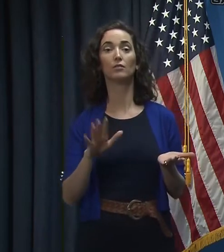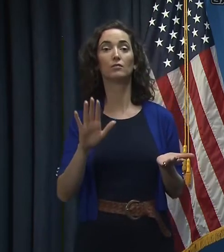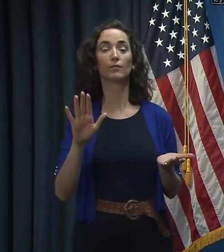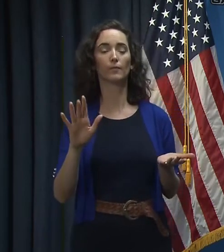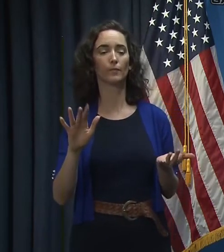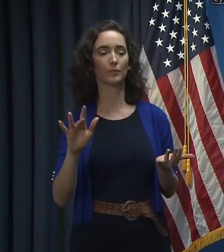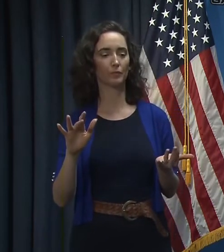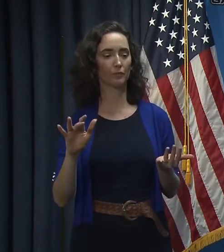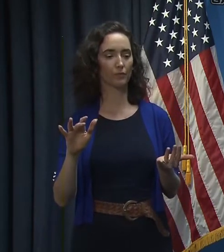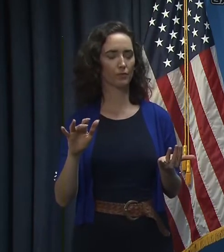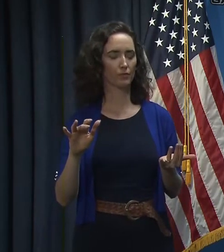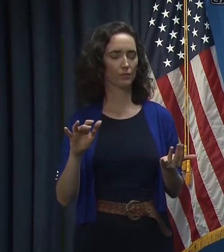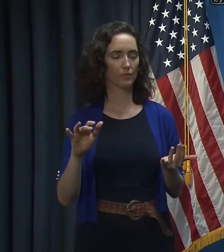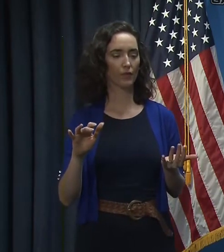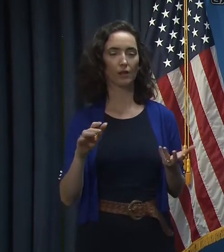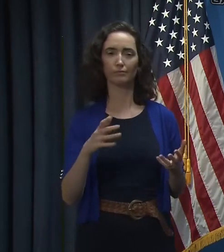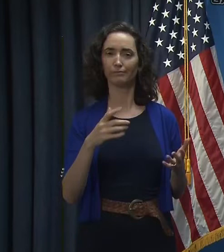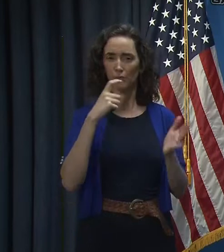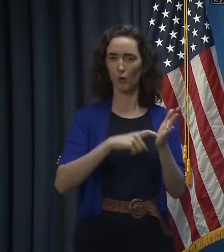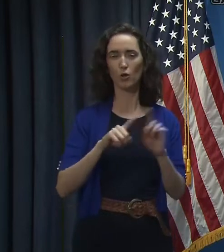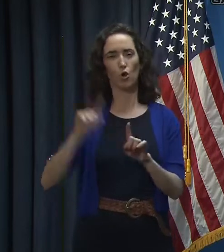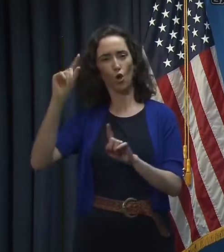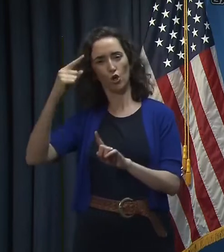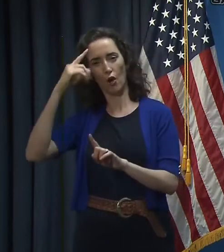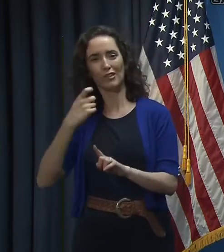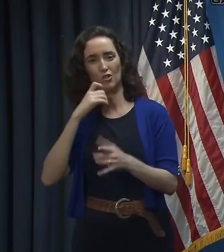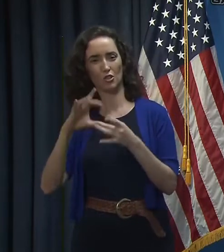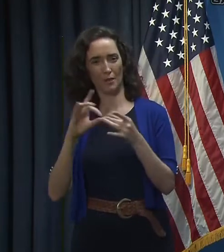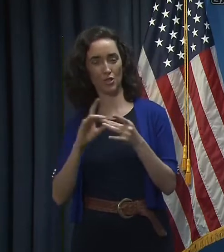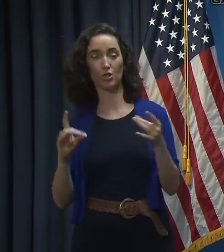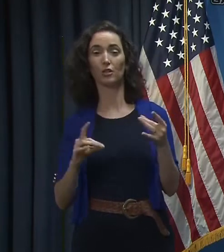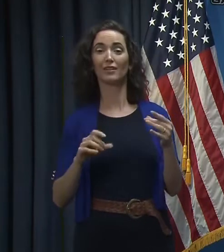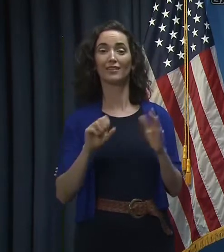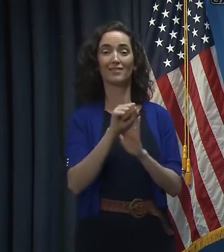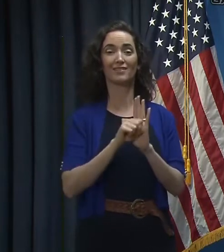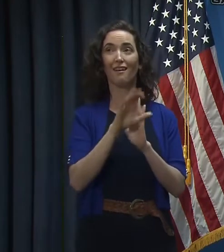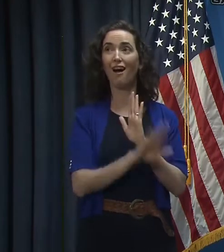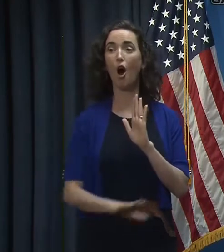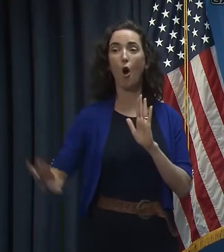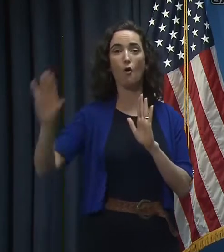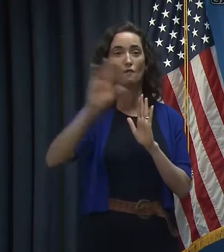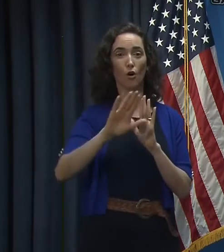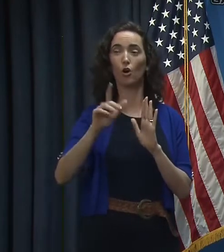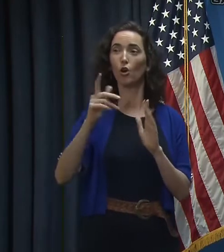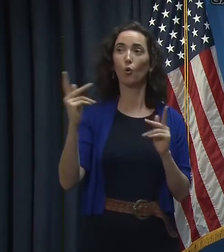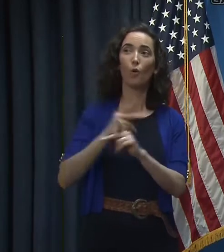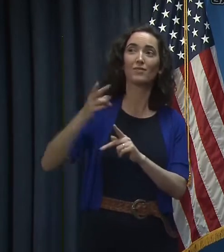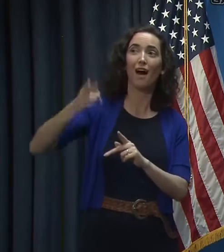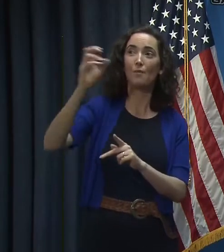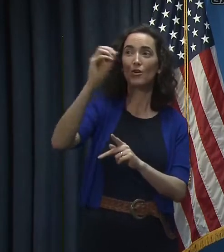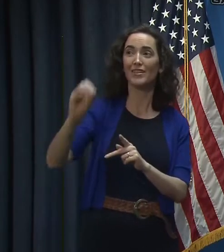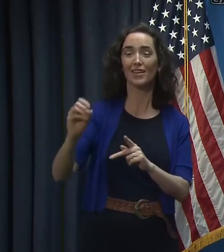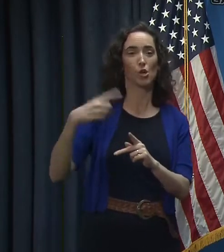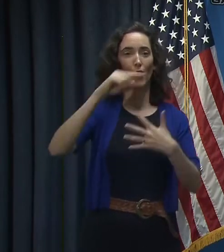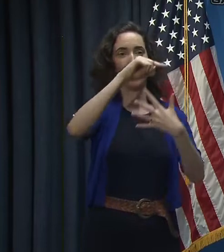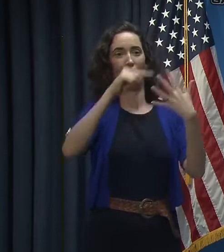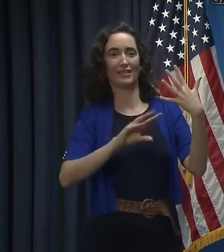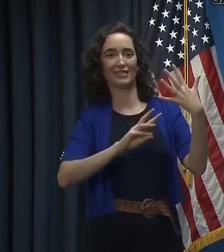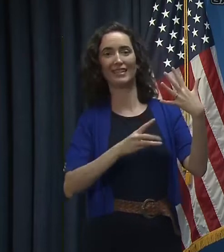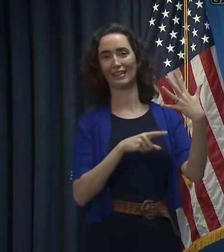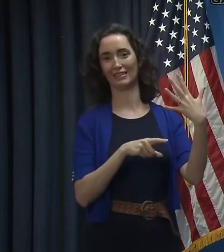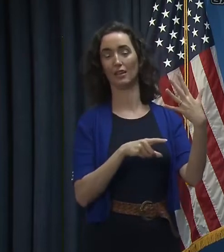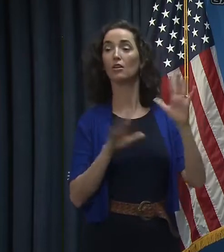capita burden. So we do feel that there is some improvement that's going on, in fact, significant improvement going on, but